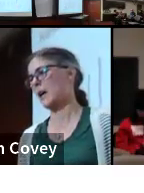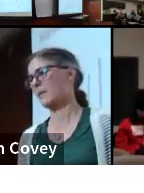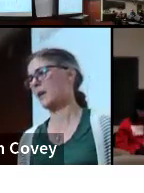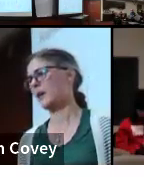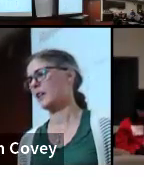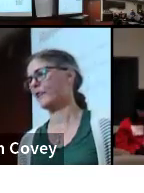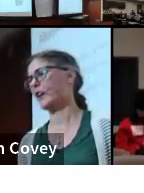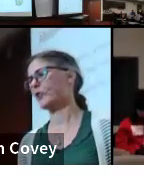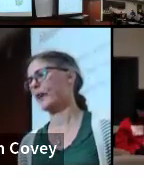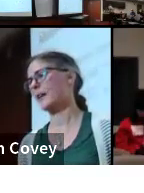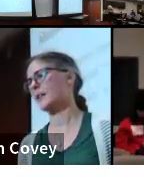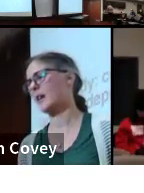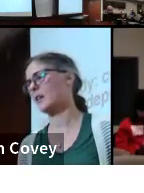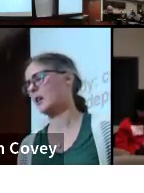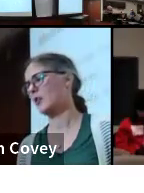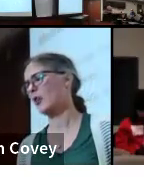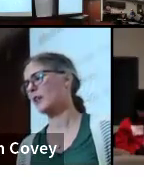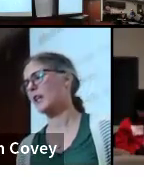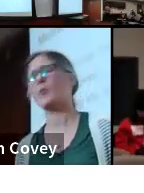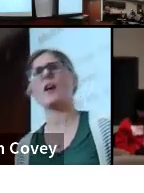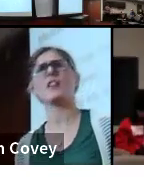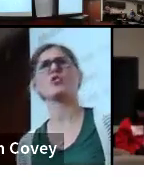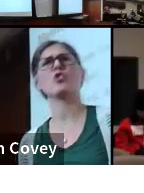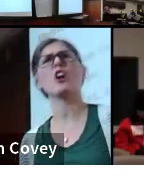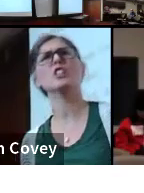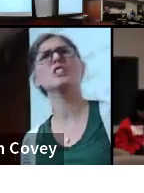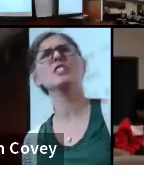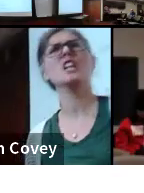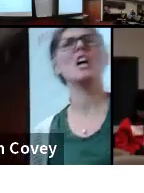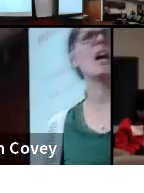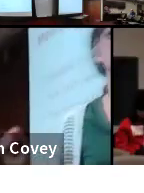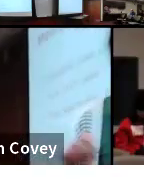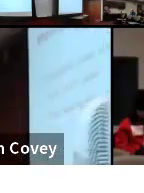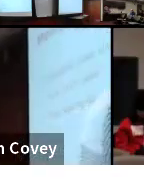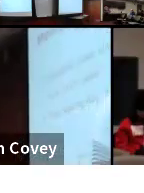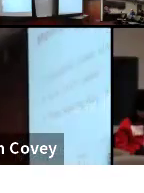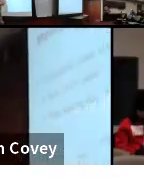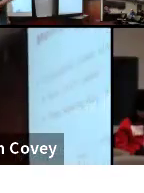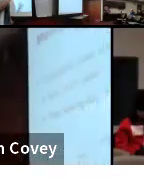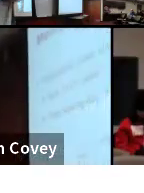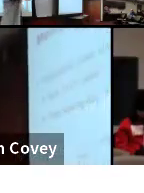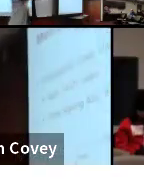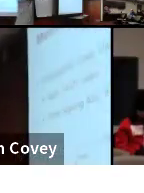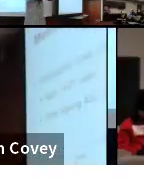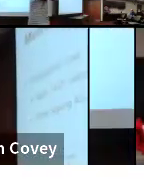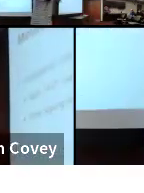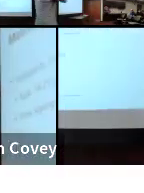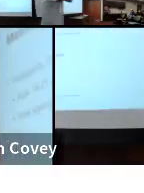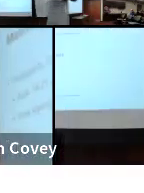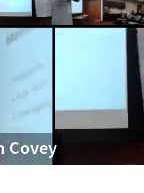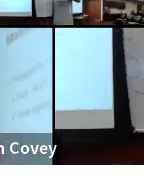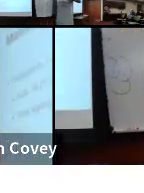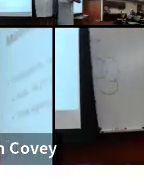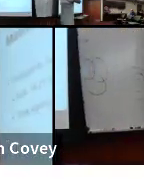writing? As far as we can tell, not in any way that stuck. So their schooling was really, really